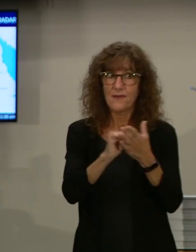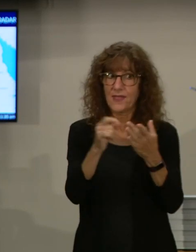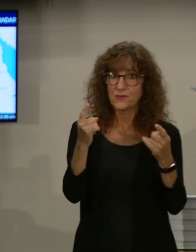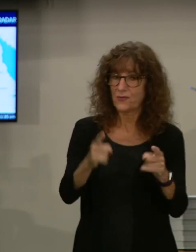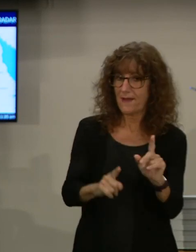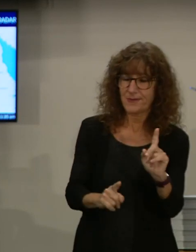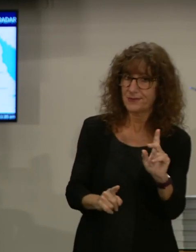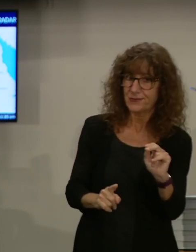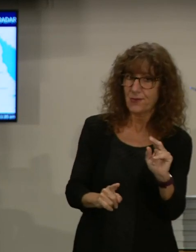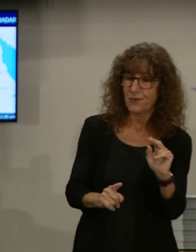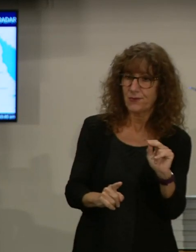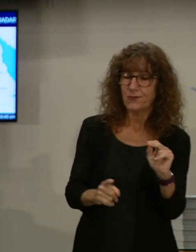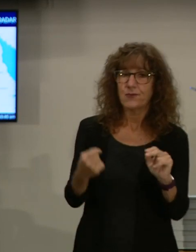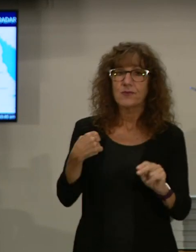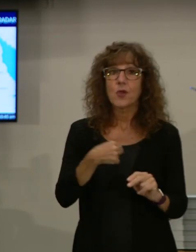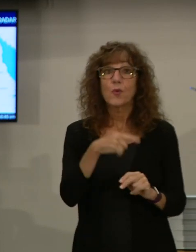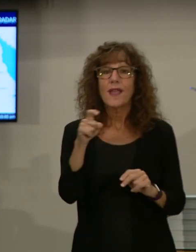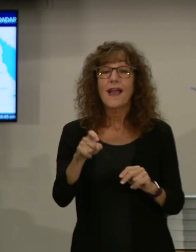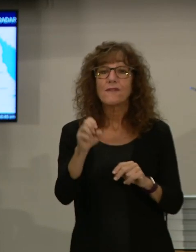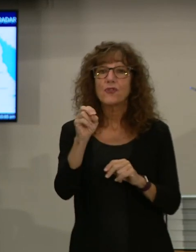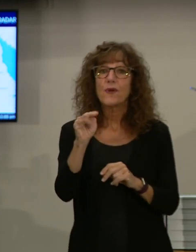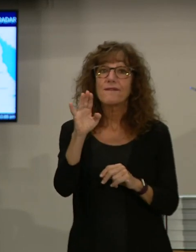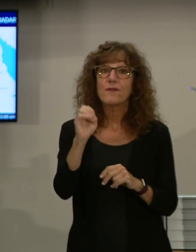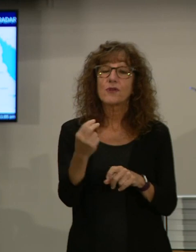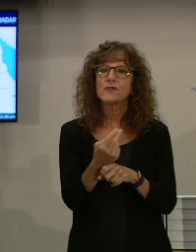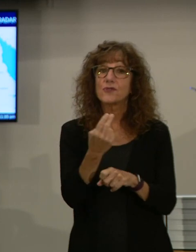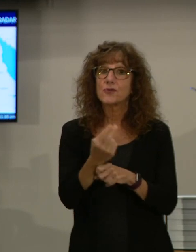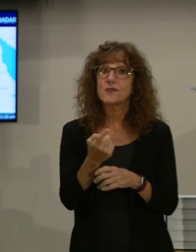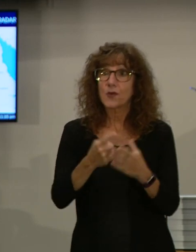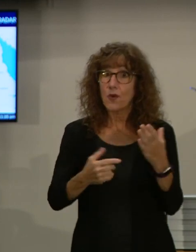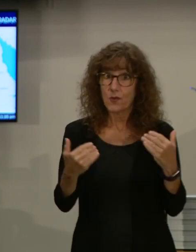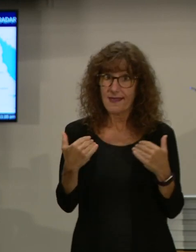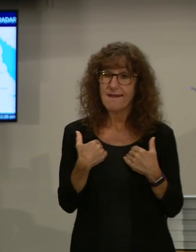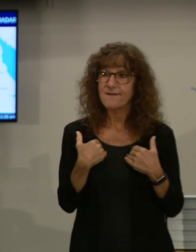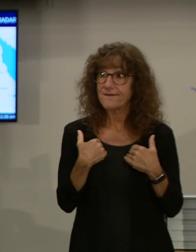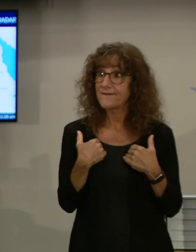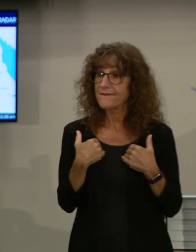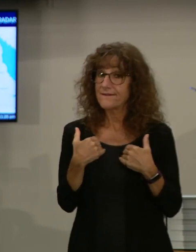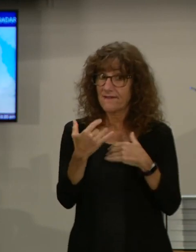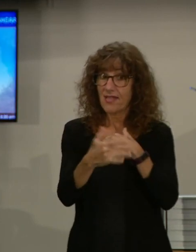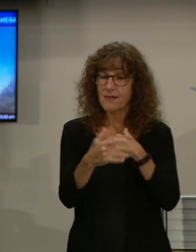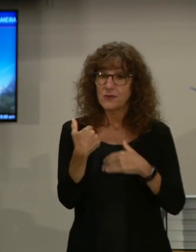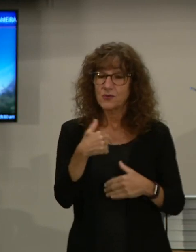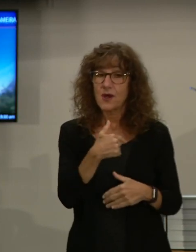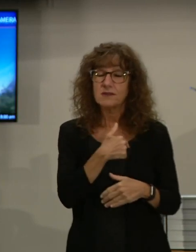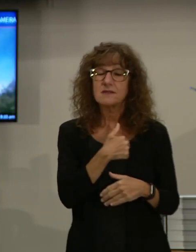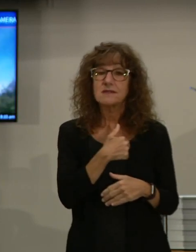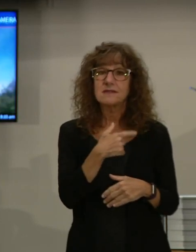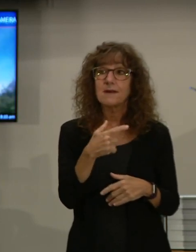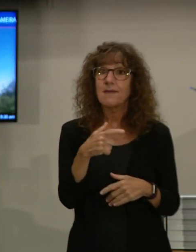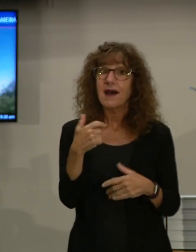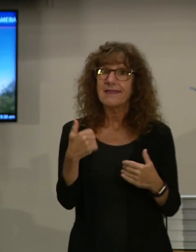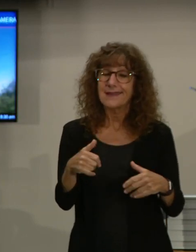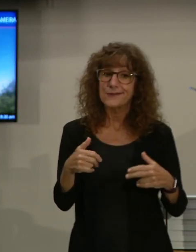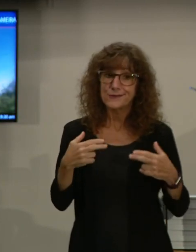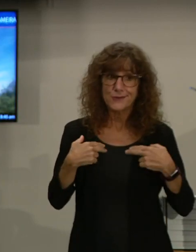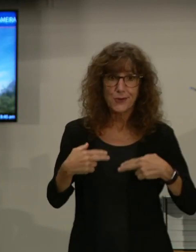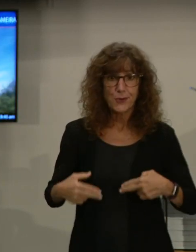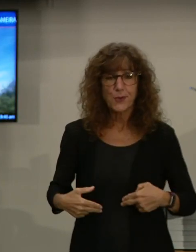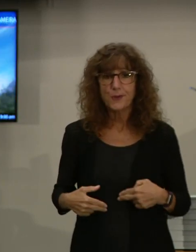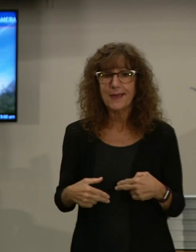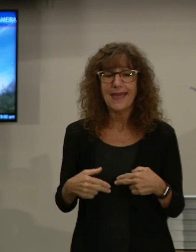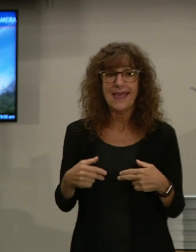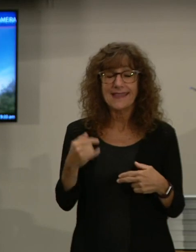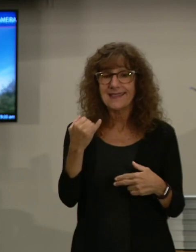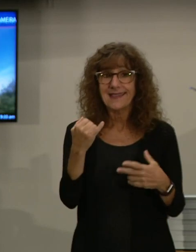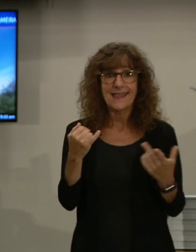happen. We have to enforce using the tools that we have available to us. But there is a very human dynamic also that, again, that you